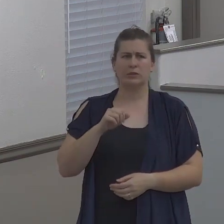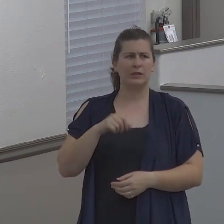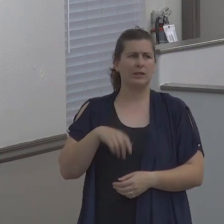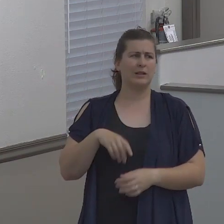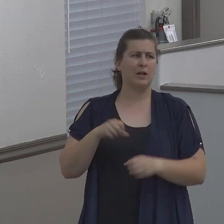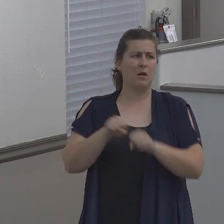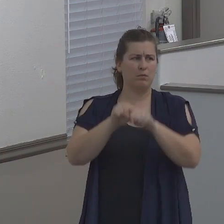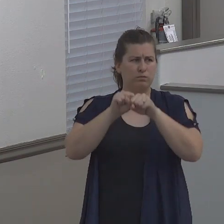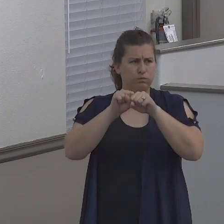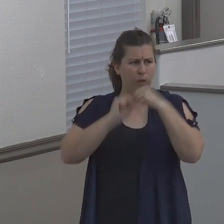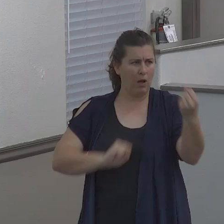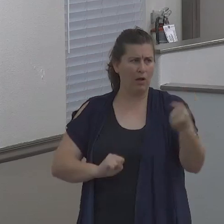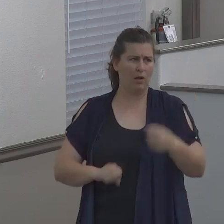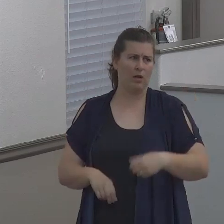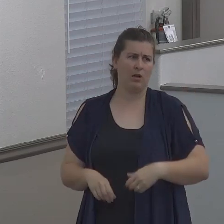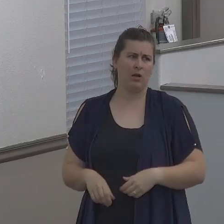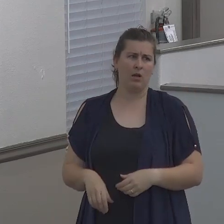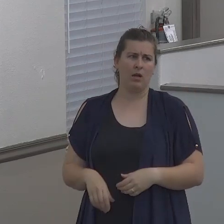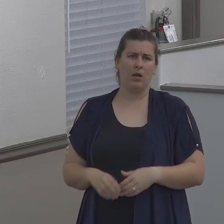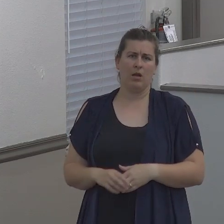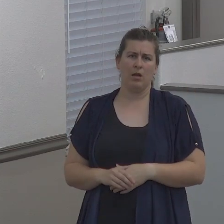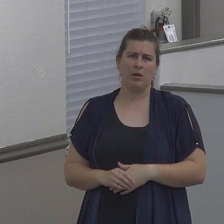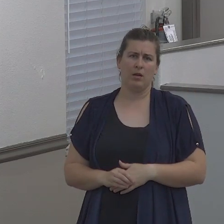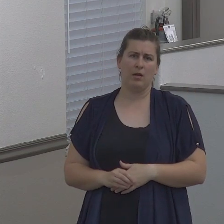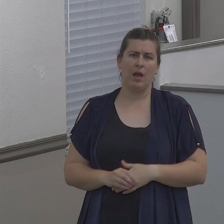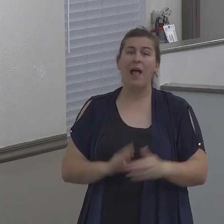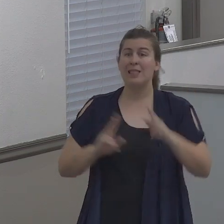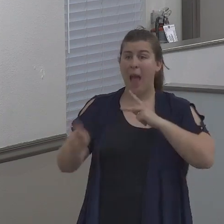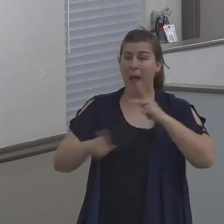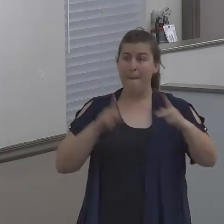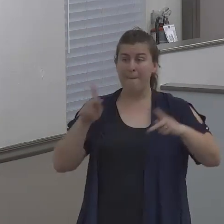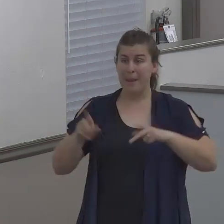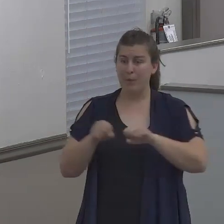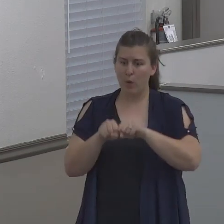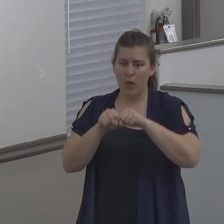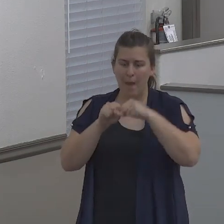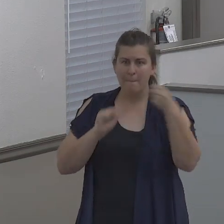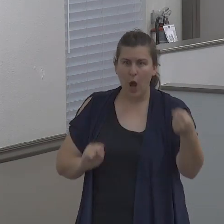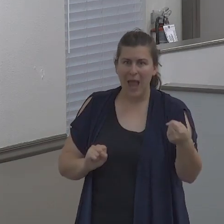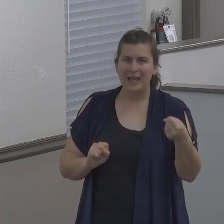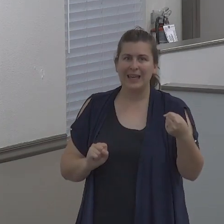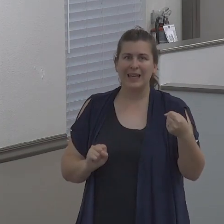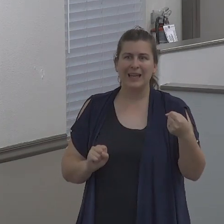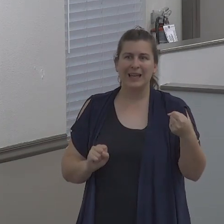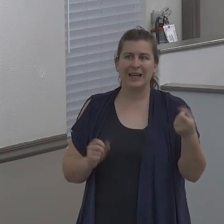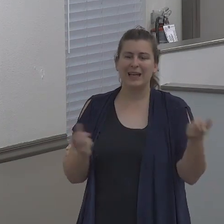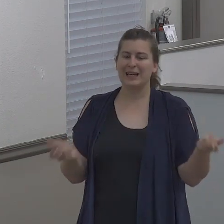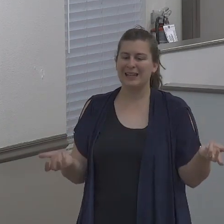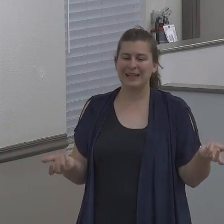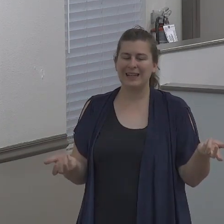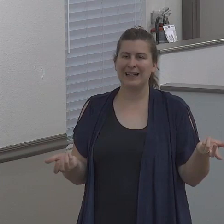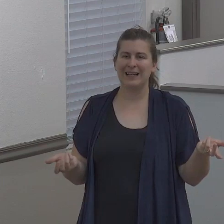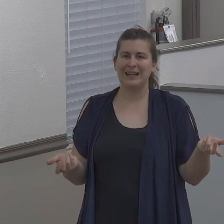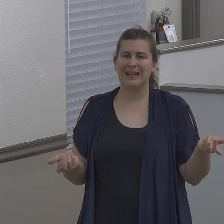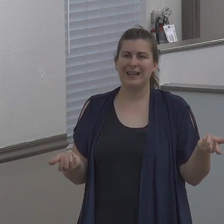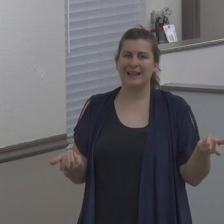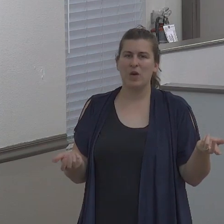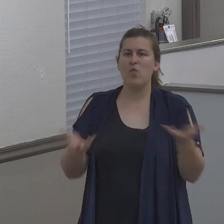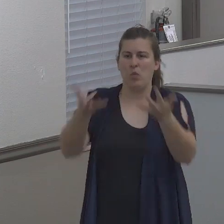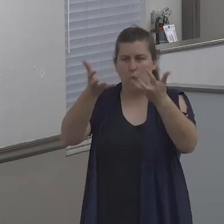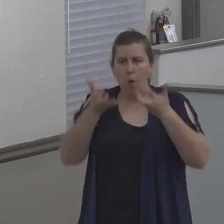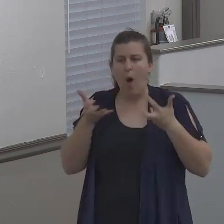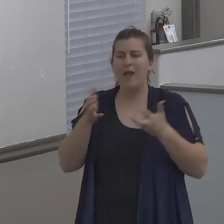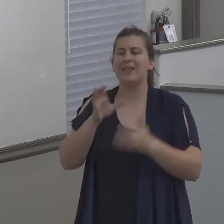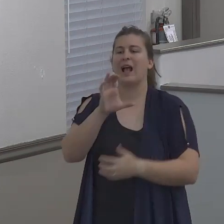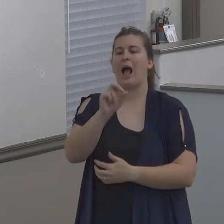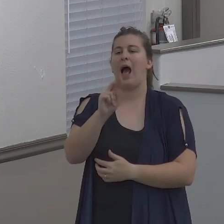totally and utterly broken. And those that are breaking it are absolutely bent